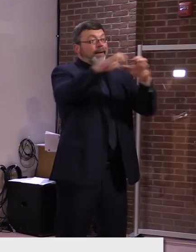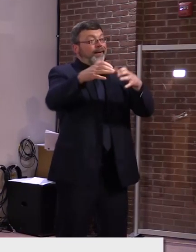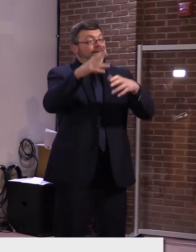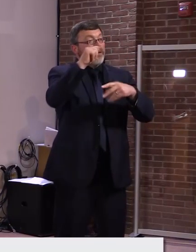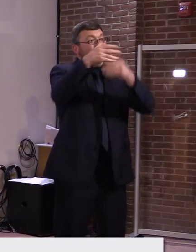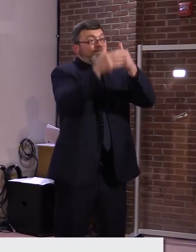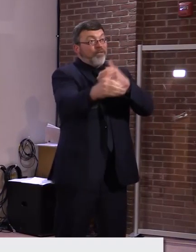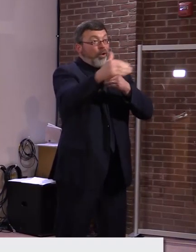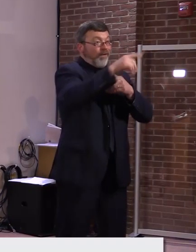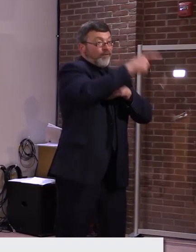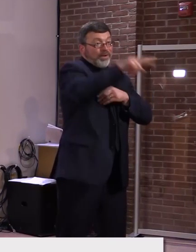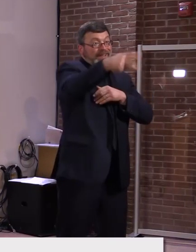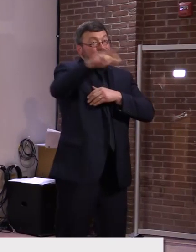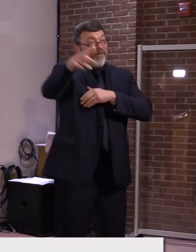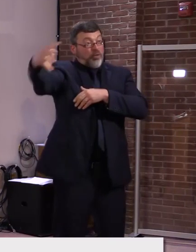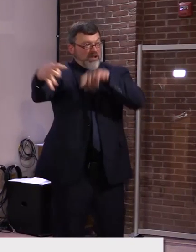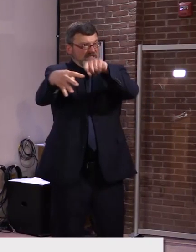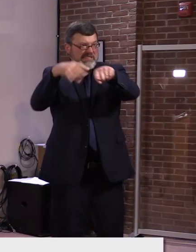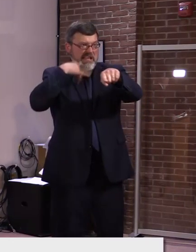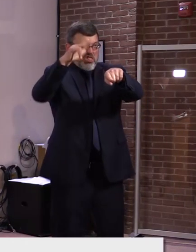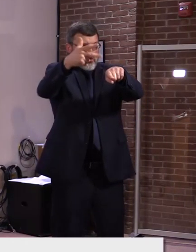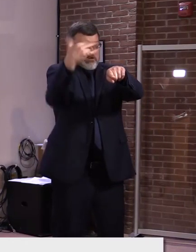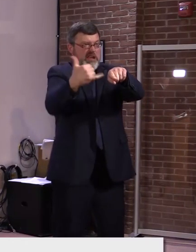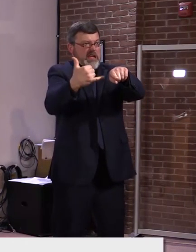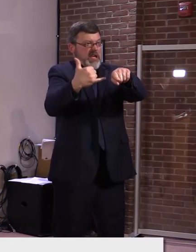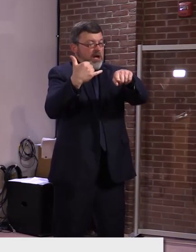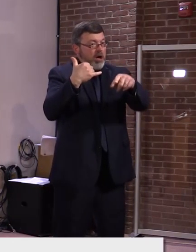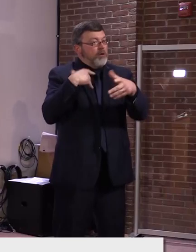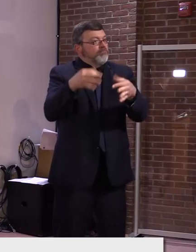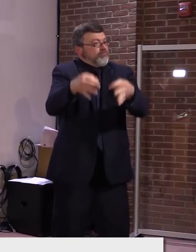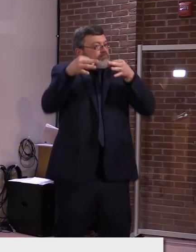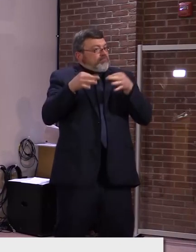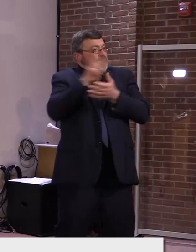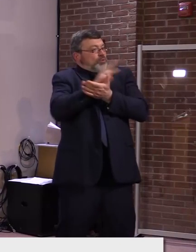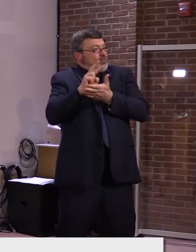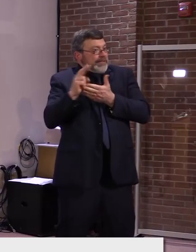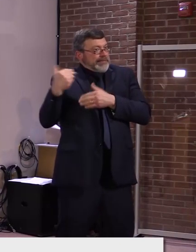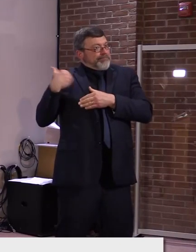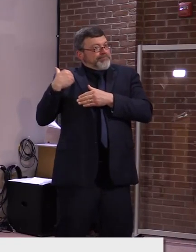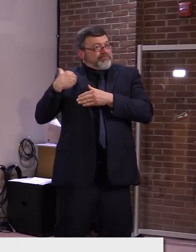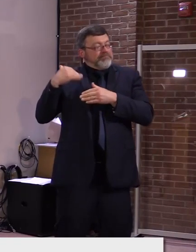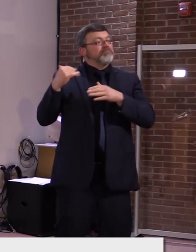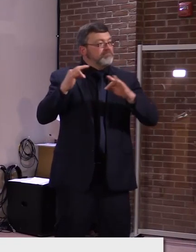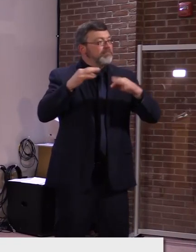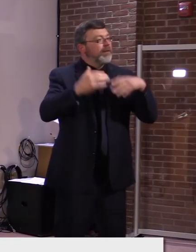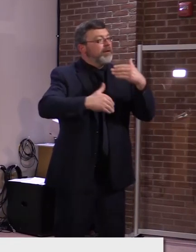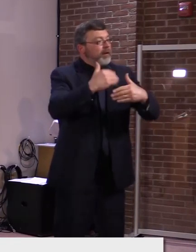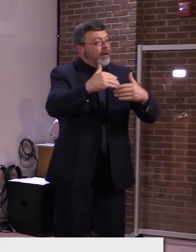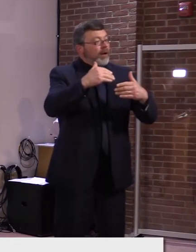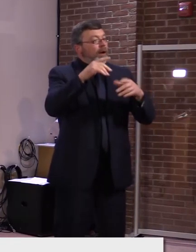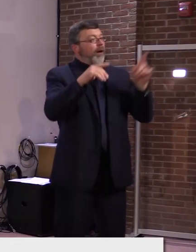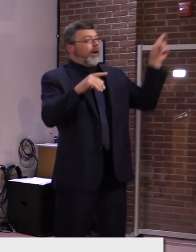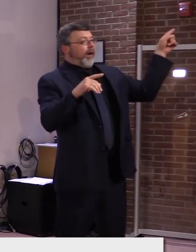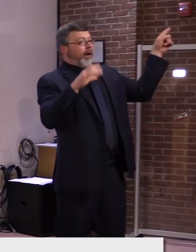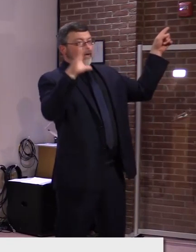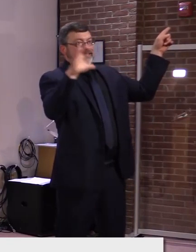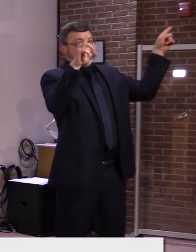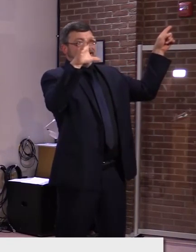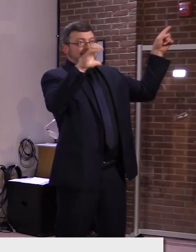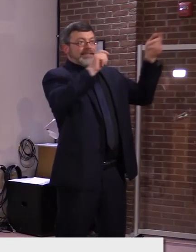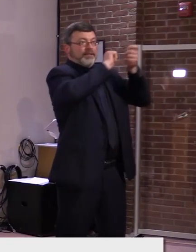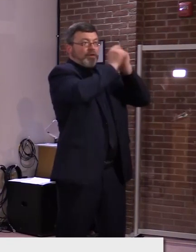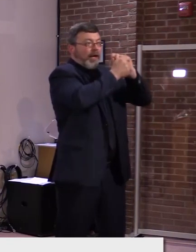CDC's updated guidance for those who are vaccinated. And as I said on Tuesday, no state was in a better position